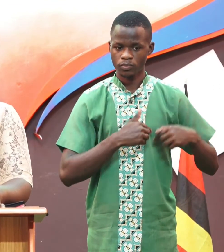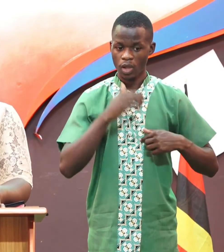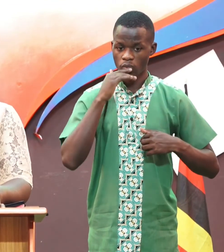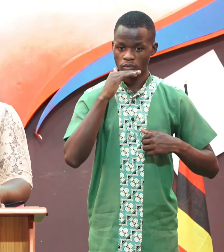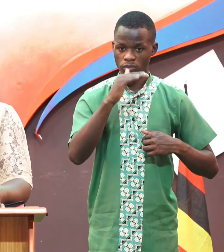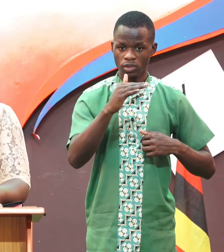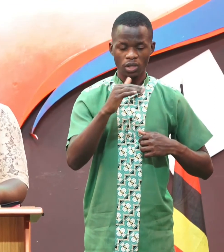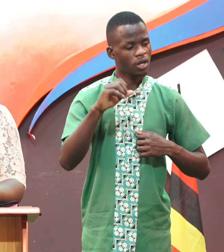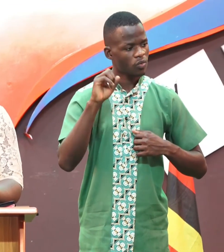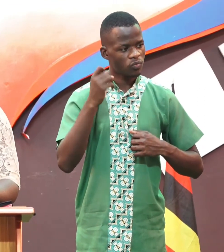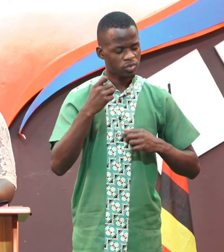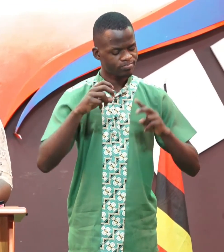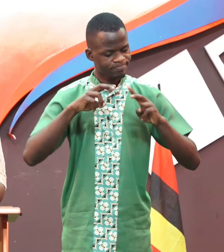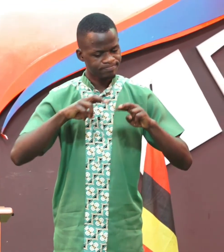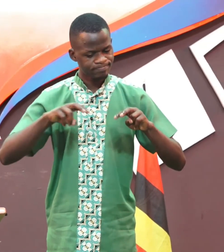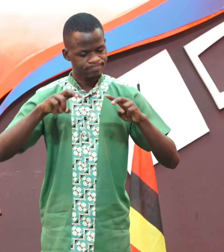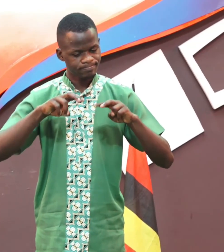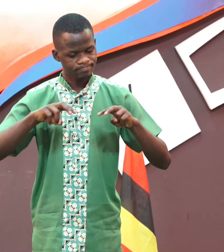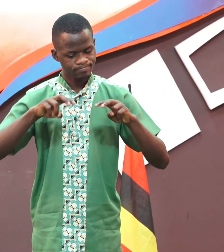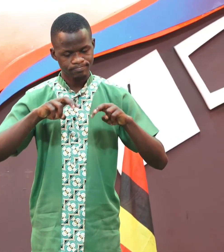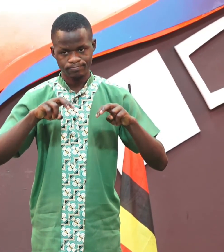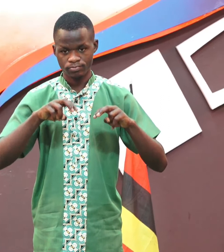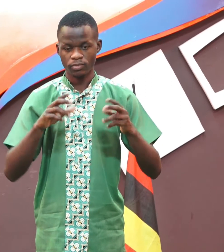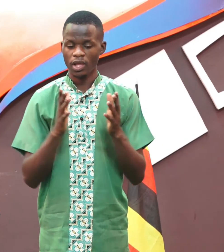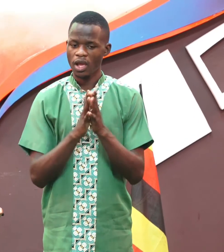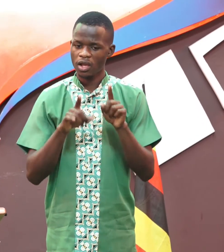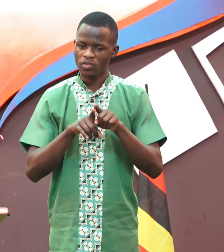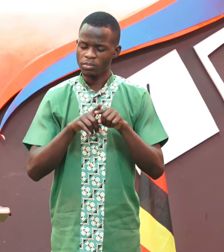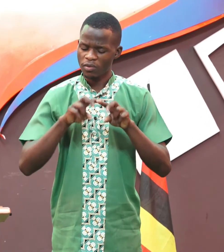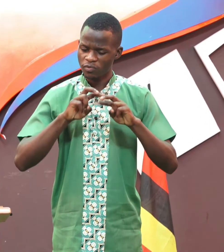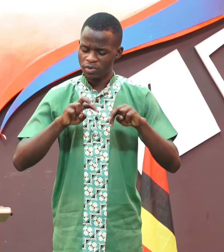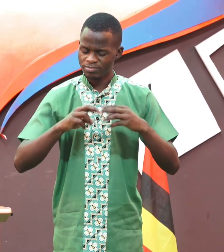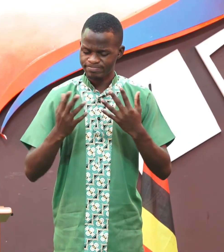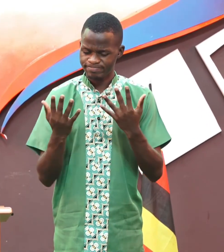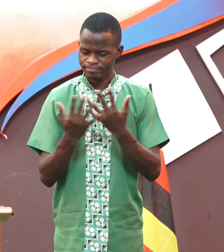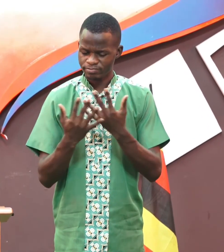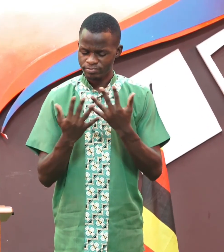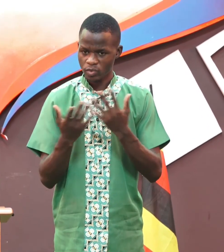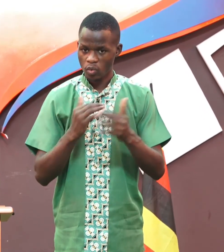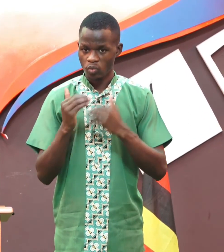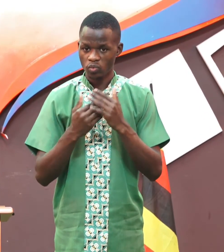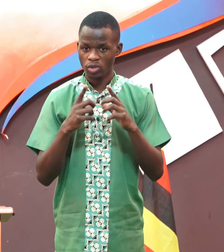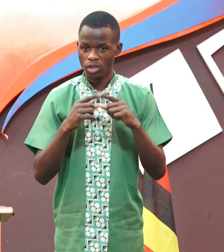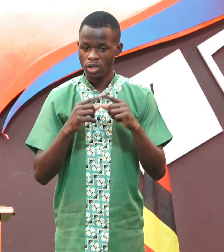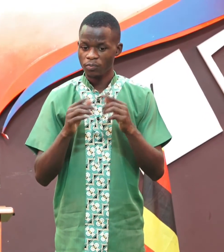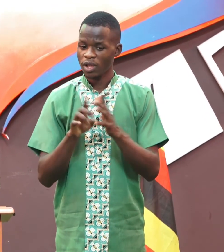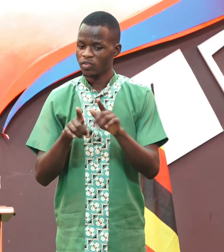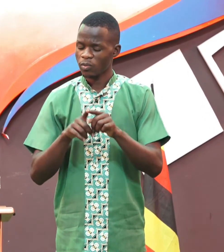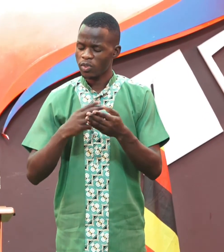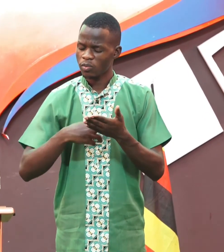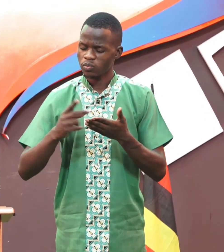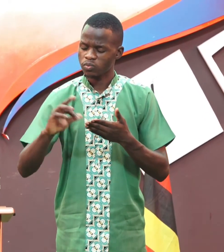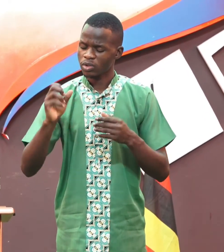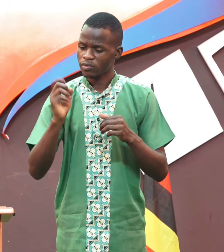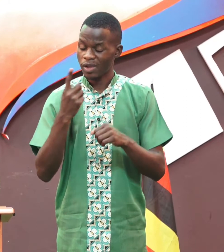mouth. Nga tusooka kubikema. We first examine them. Nga tusooka kubisengeja. We first see them. Omwoyo ngosooka